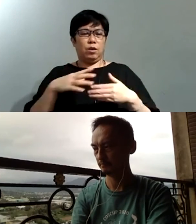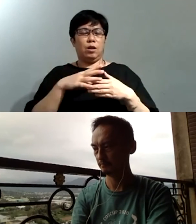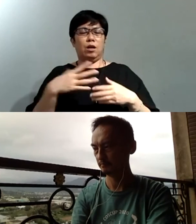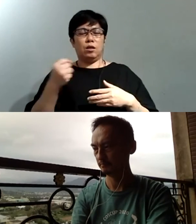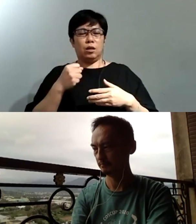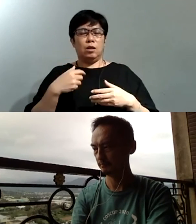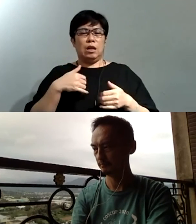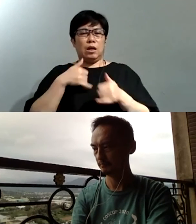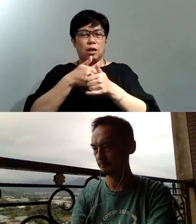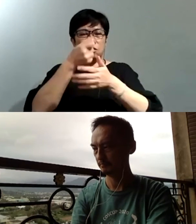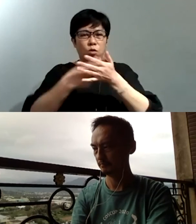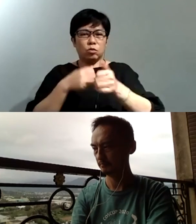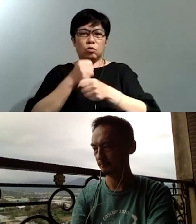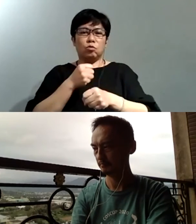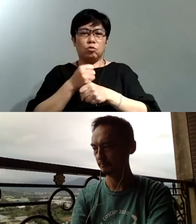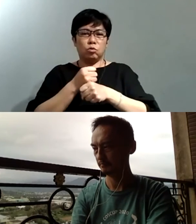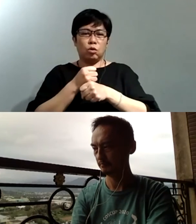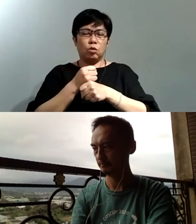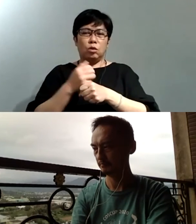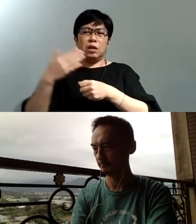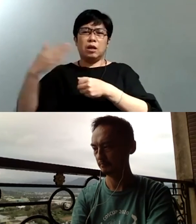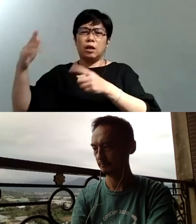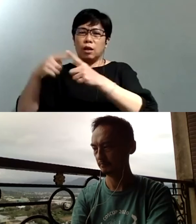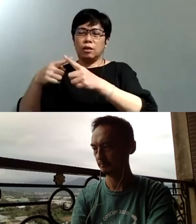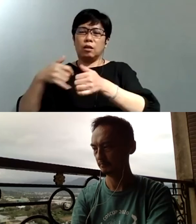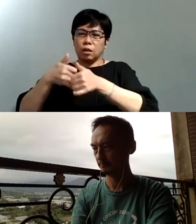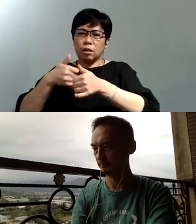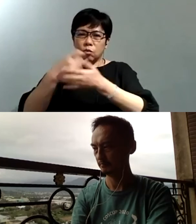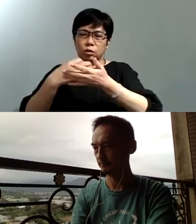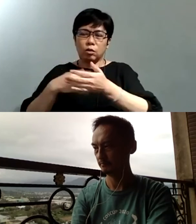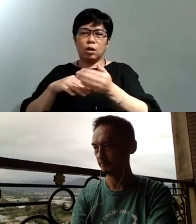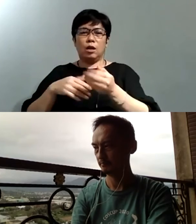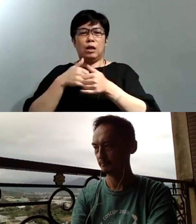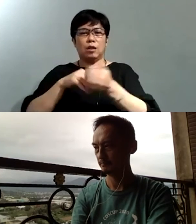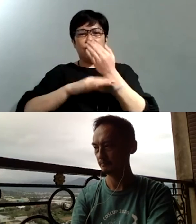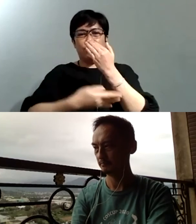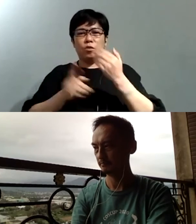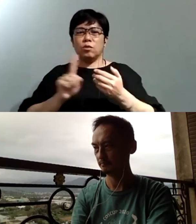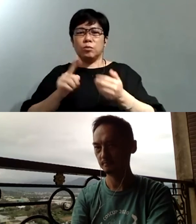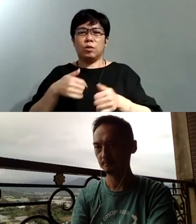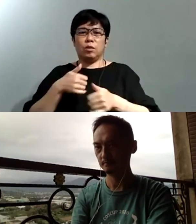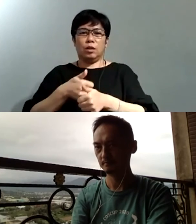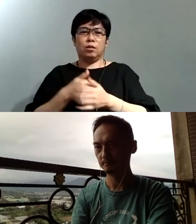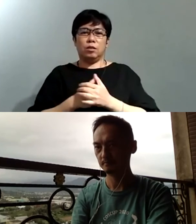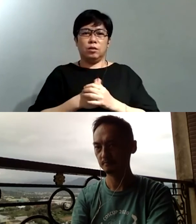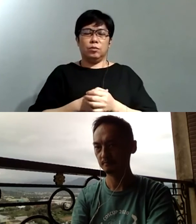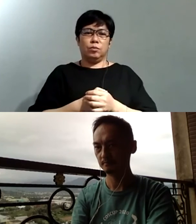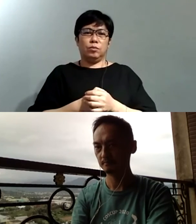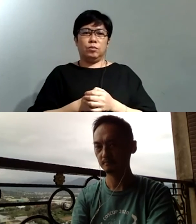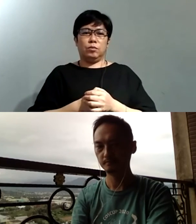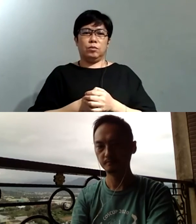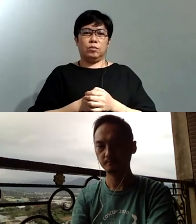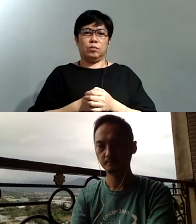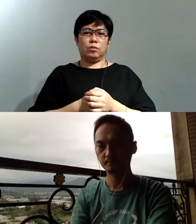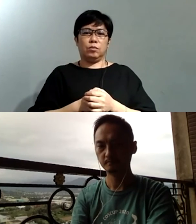stick to the rules and obey the law? So this is the most important question at as this the point time is running out, I would like to